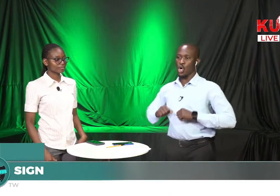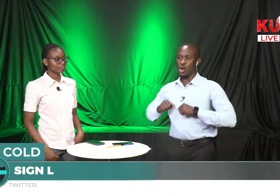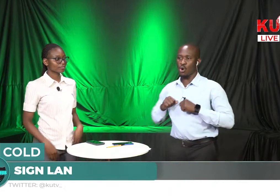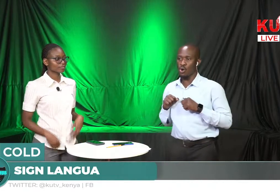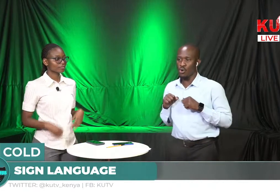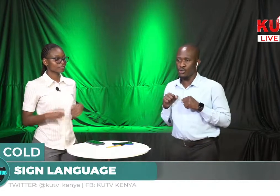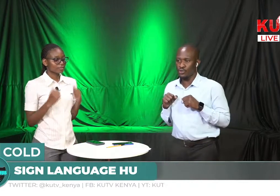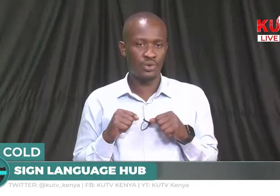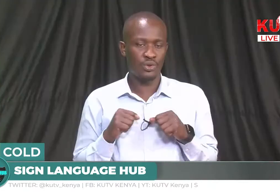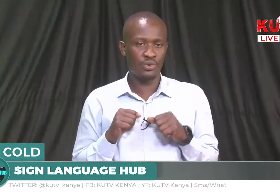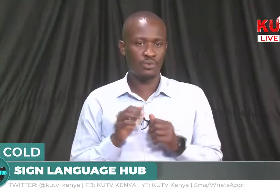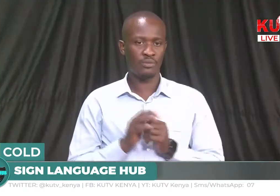Cold.